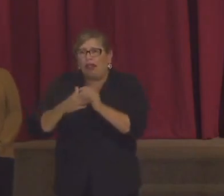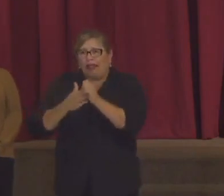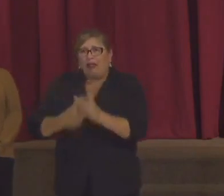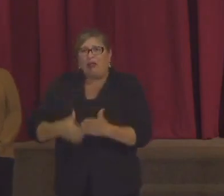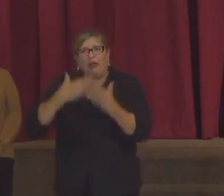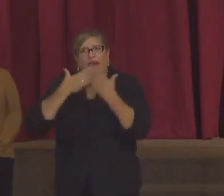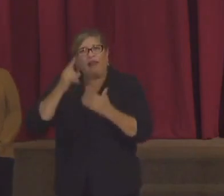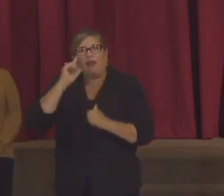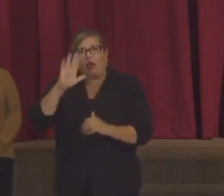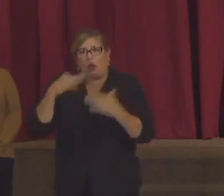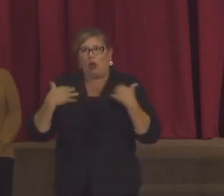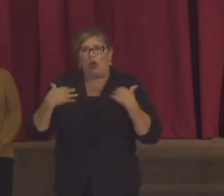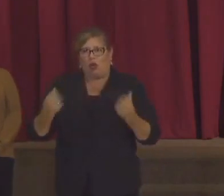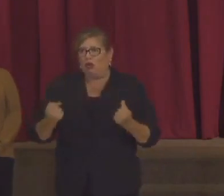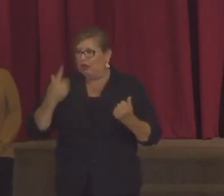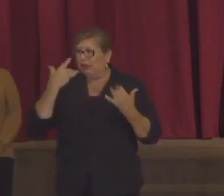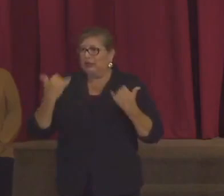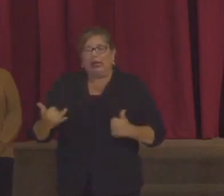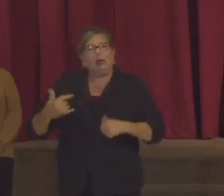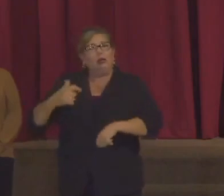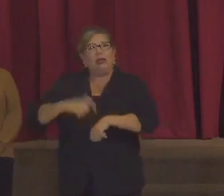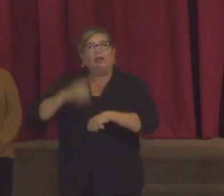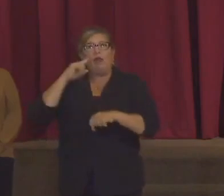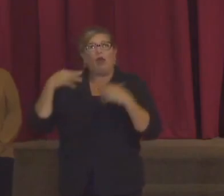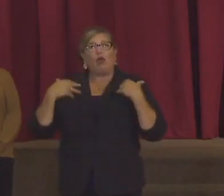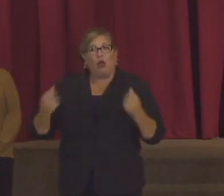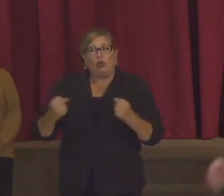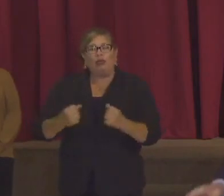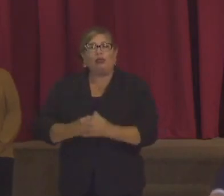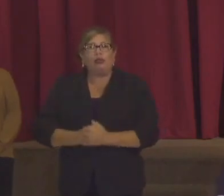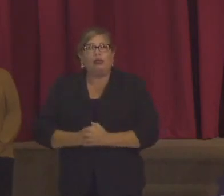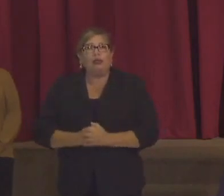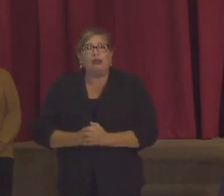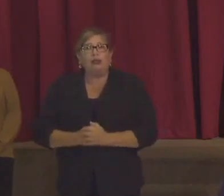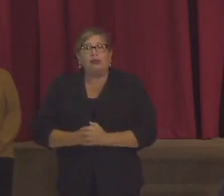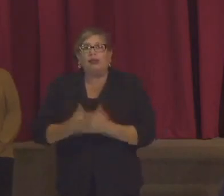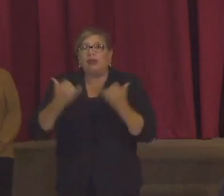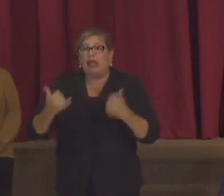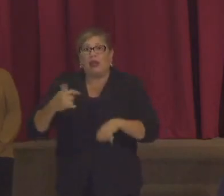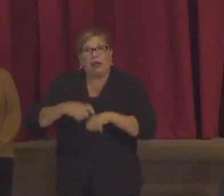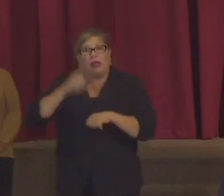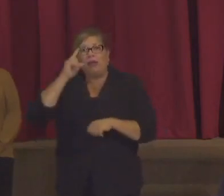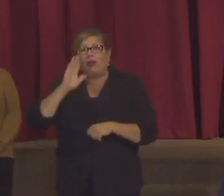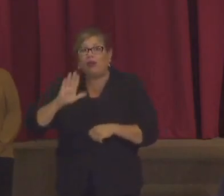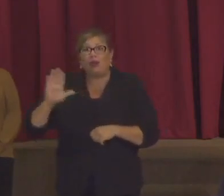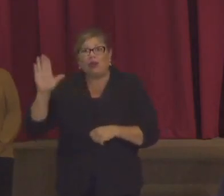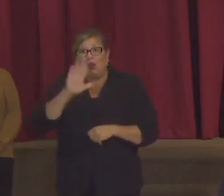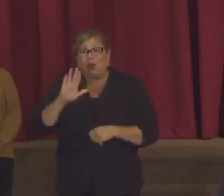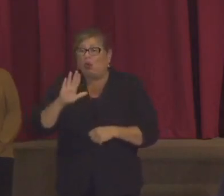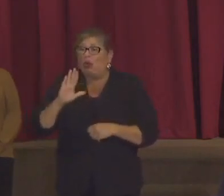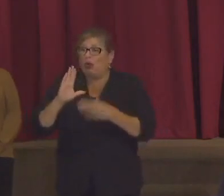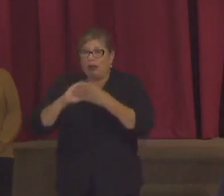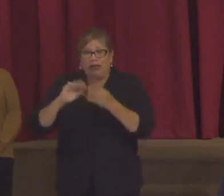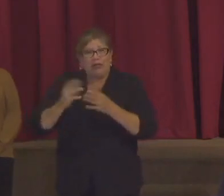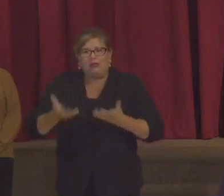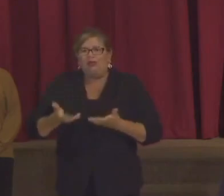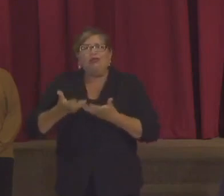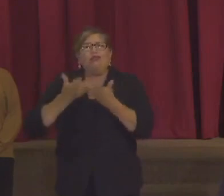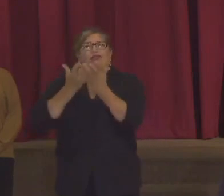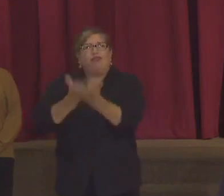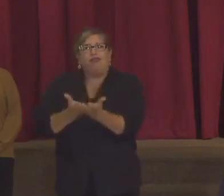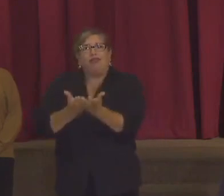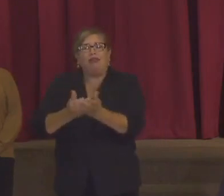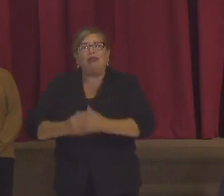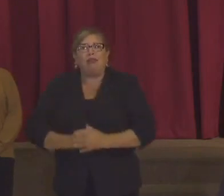now is a time for courage. Now is time for your voice to be brought to the forefront. And let me thank all